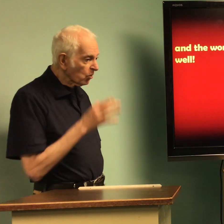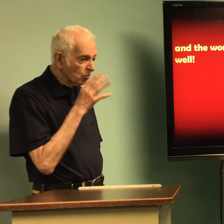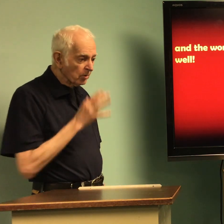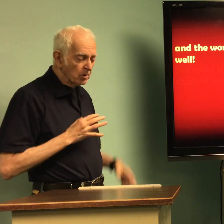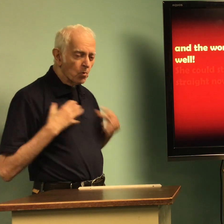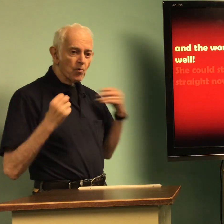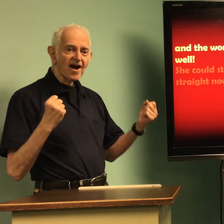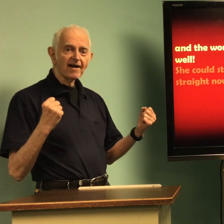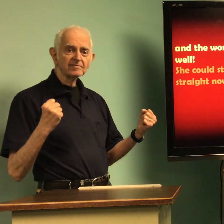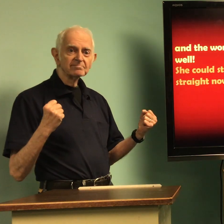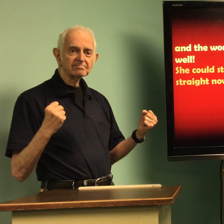And the woman was well.